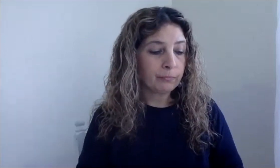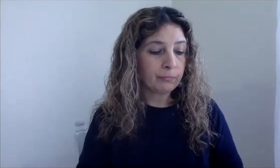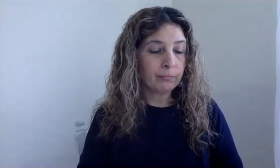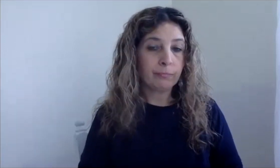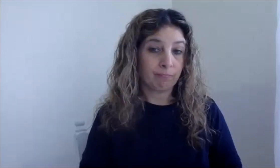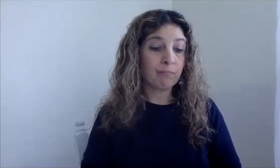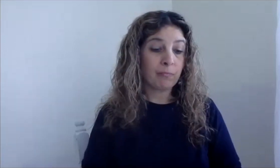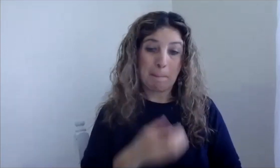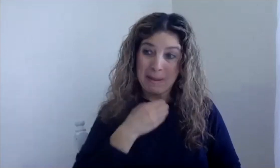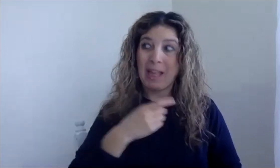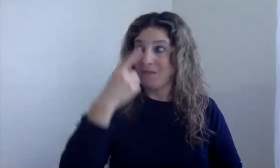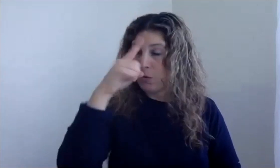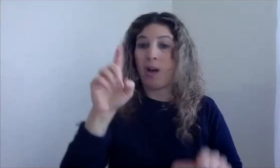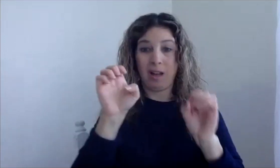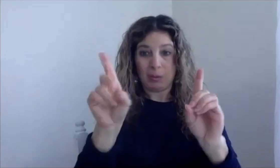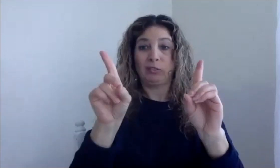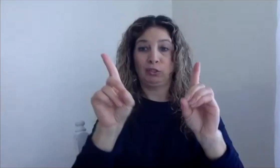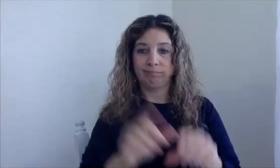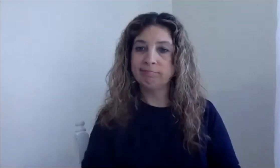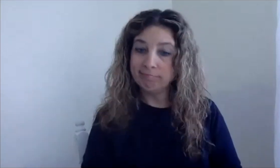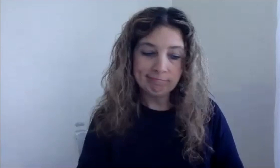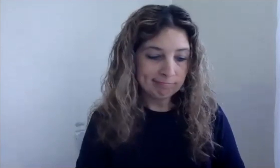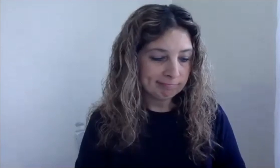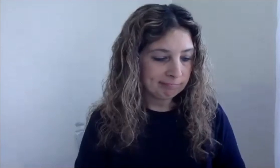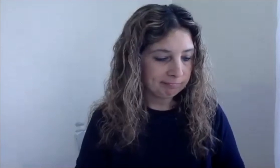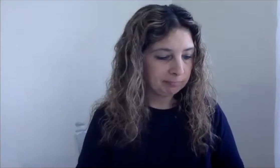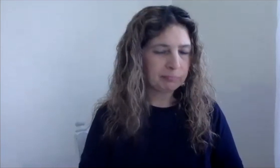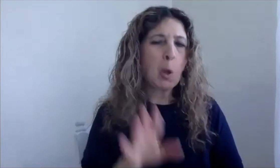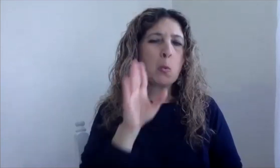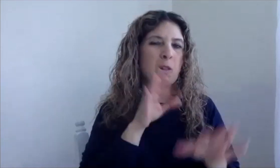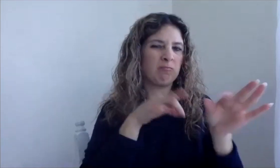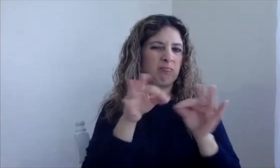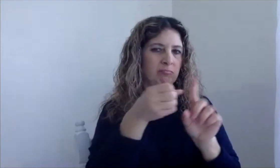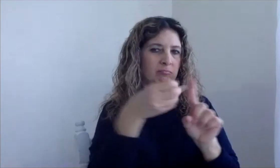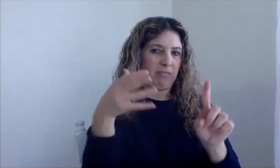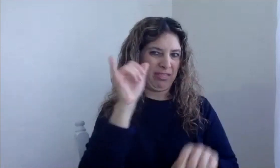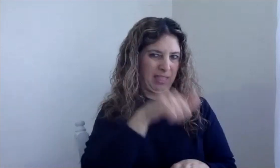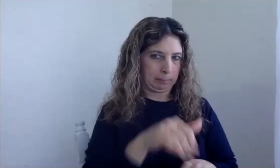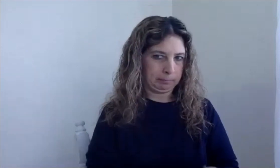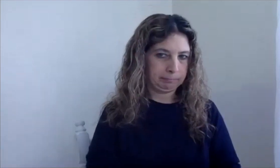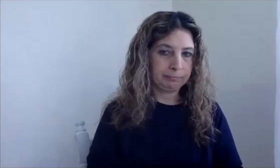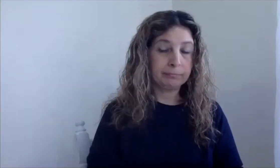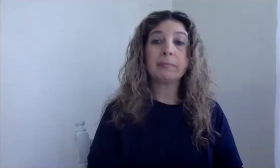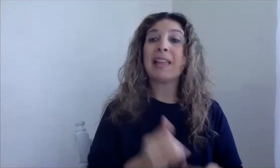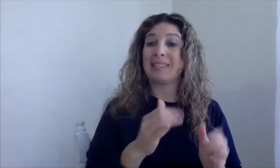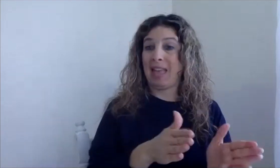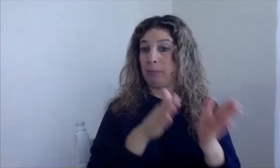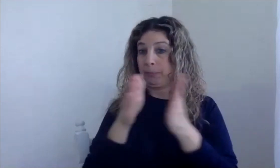raise funds to teach these kids. Millneck is an educational institution, and I'll expand on that concept in my